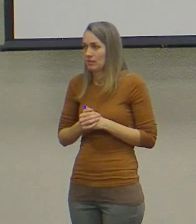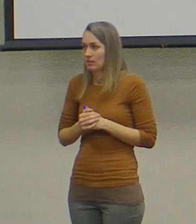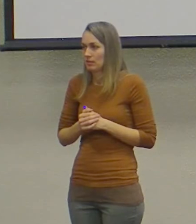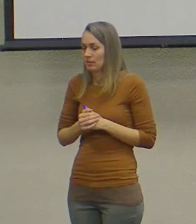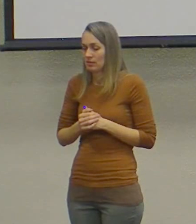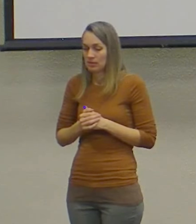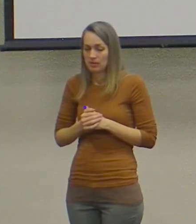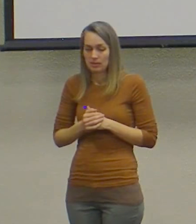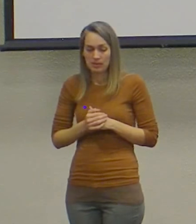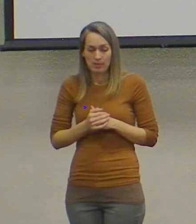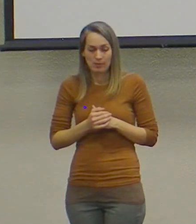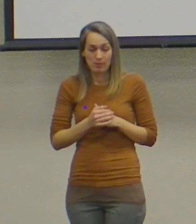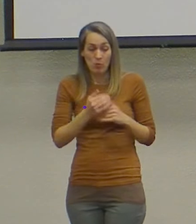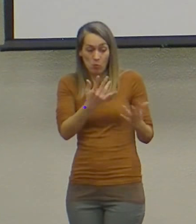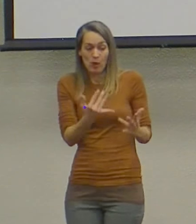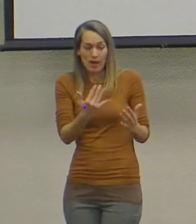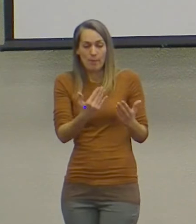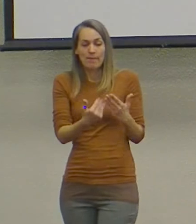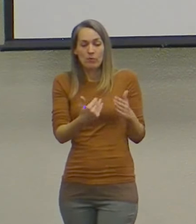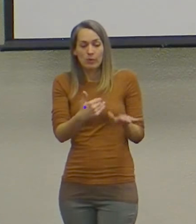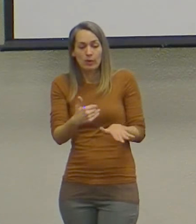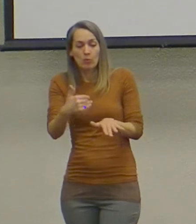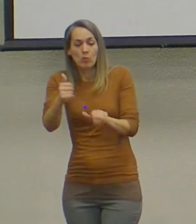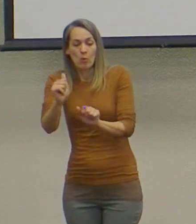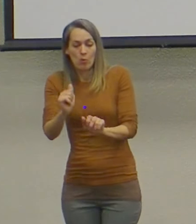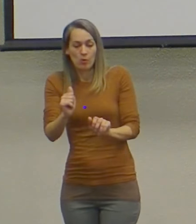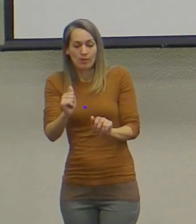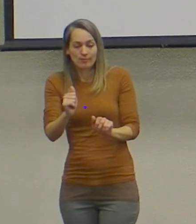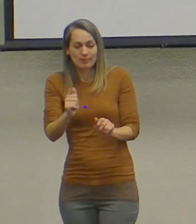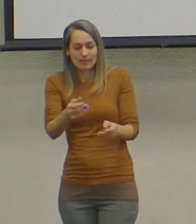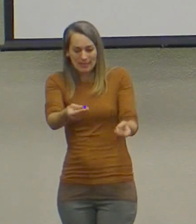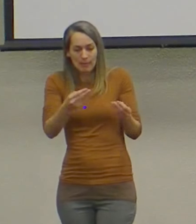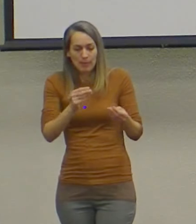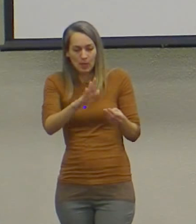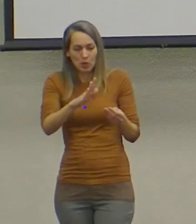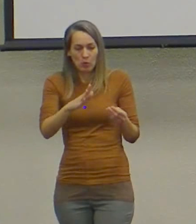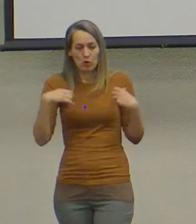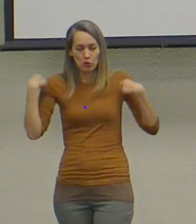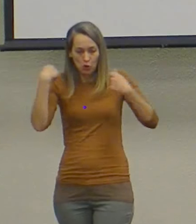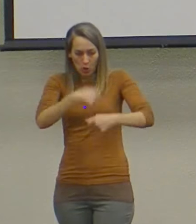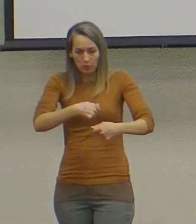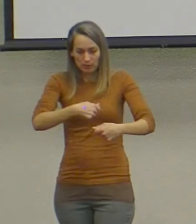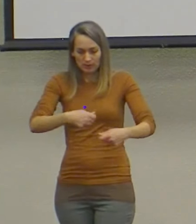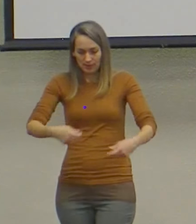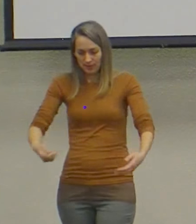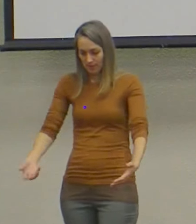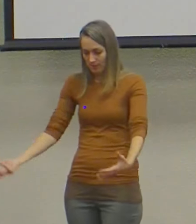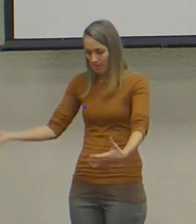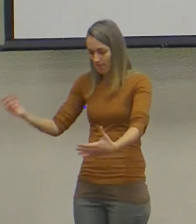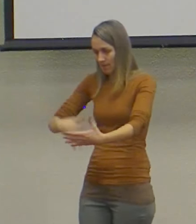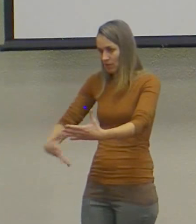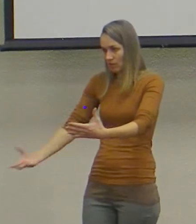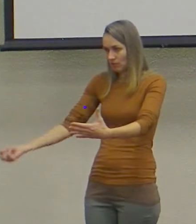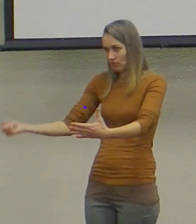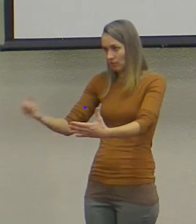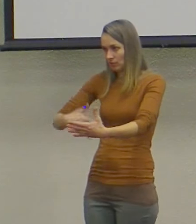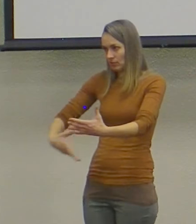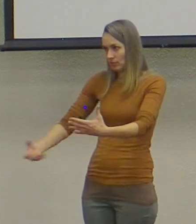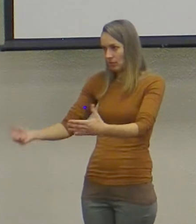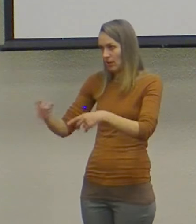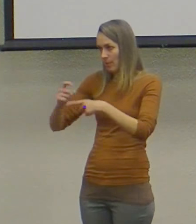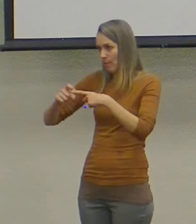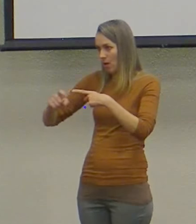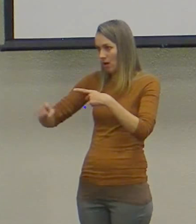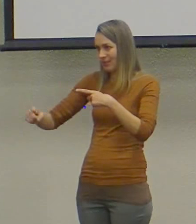And he said, wait, before you go, give me your cloak. And he took it and he filled it with 6 measures of barley, which is